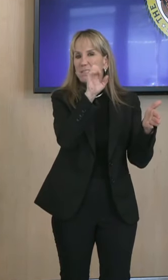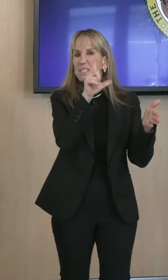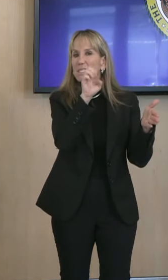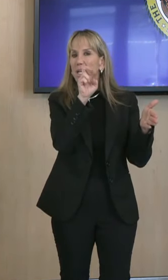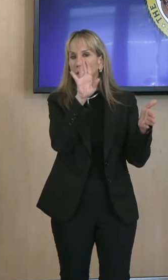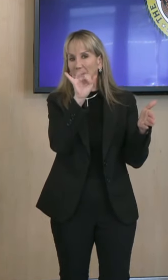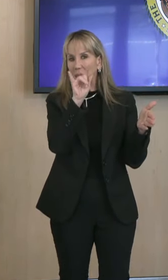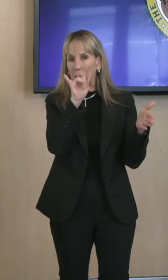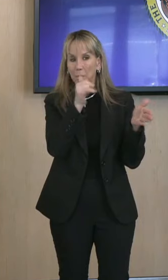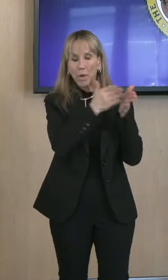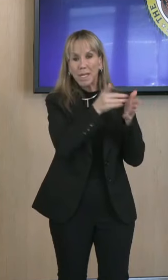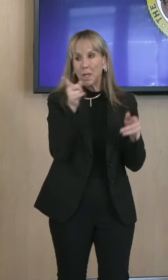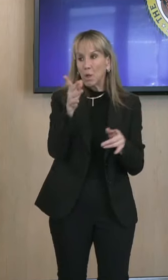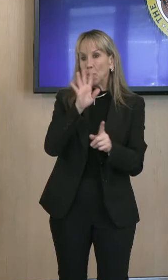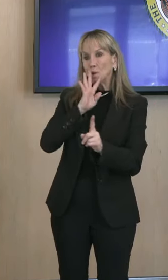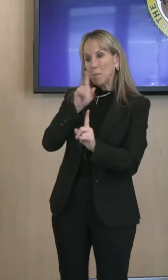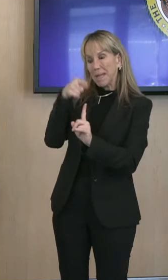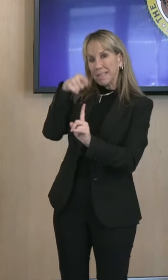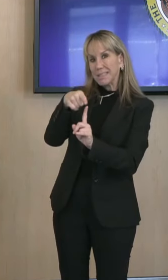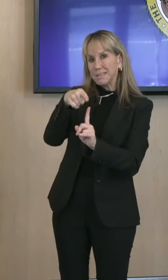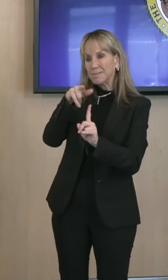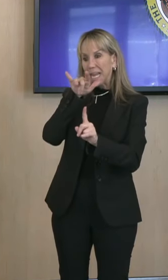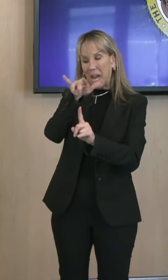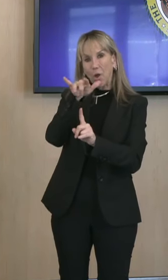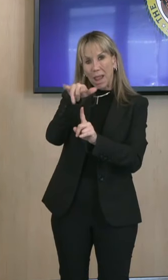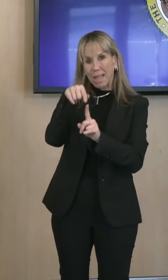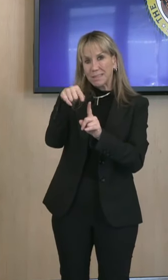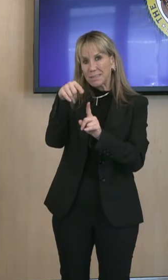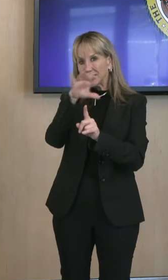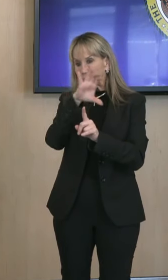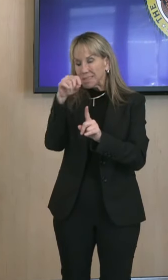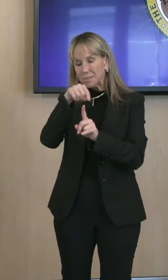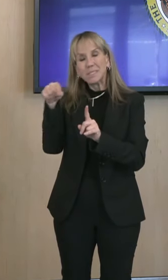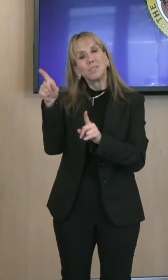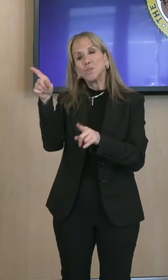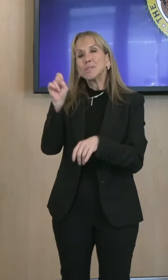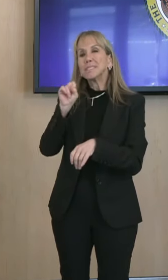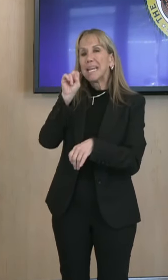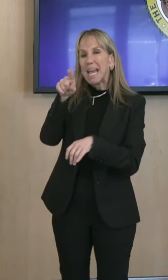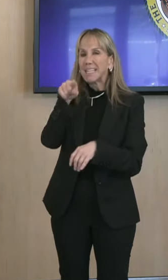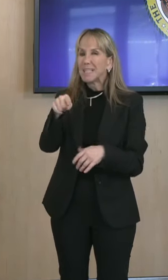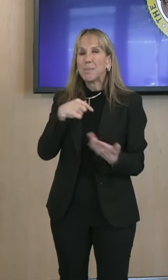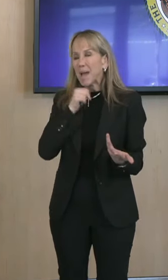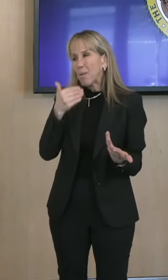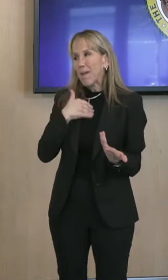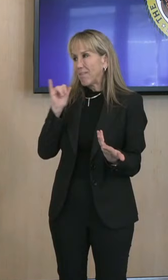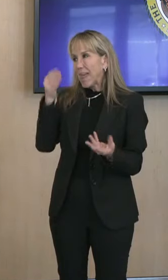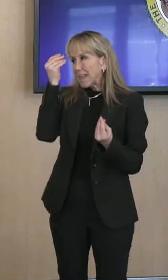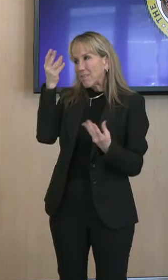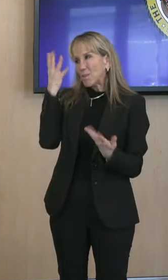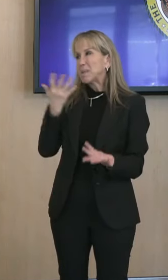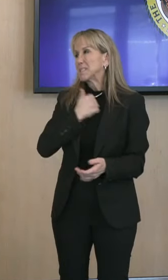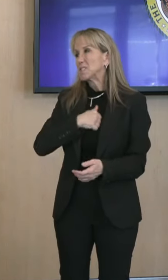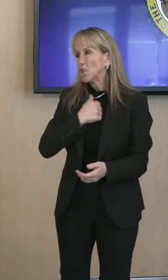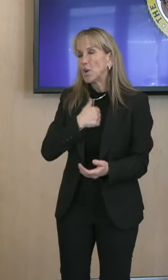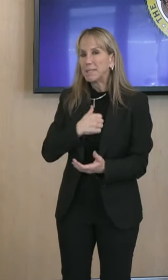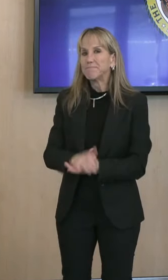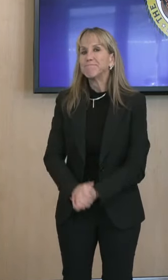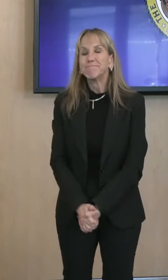as airlines, I would refer to the airlines. Truly not information that I have available. I'm sorry.